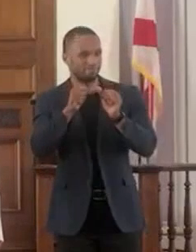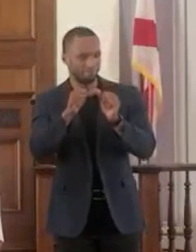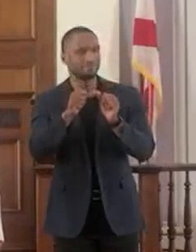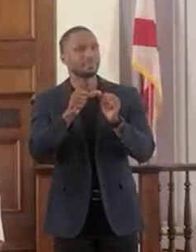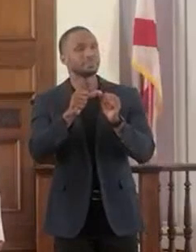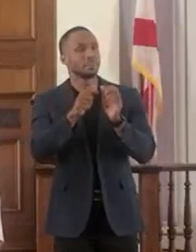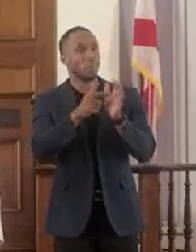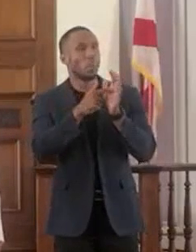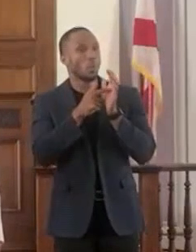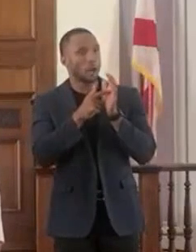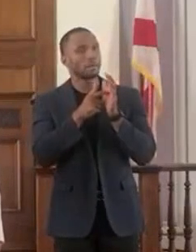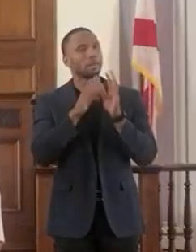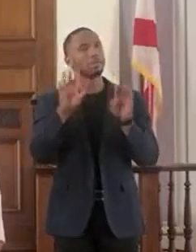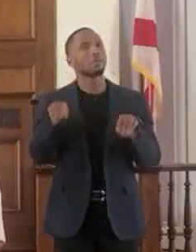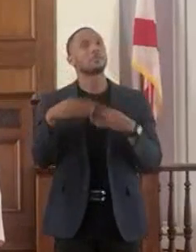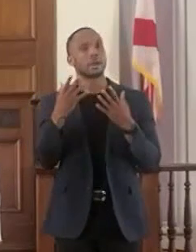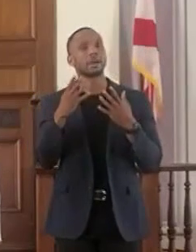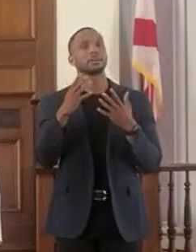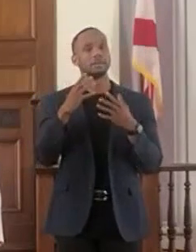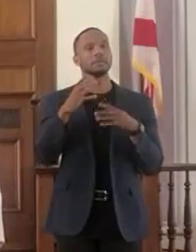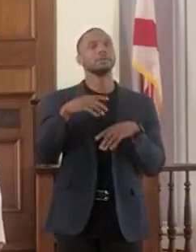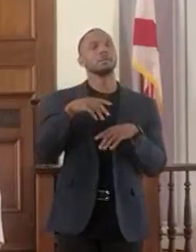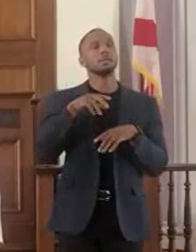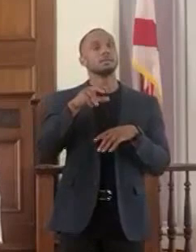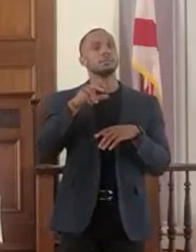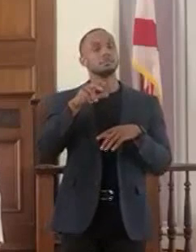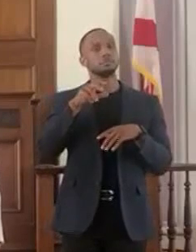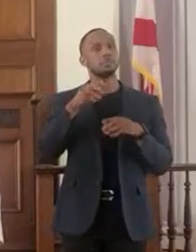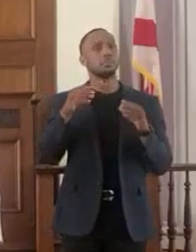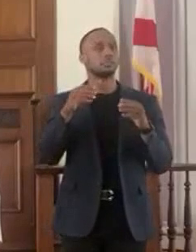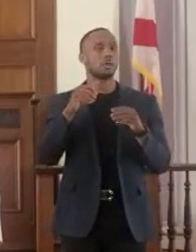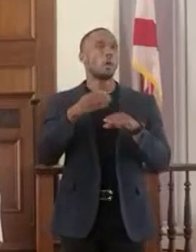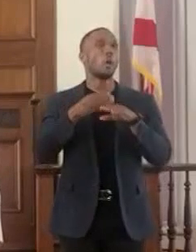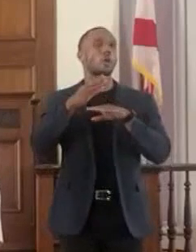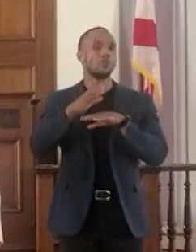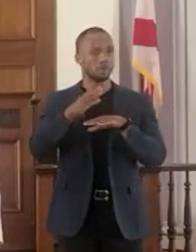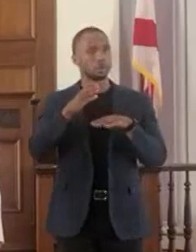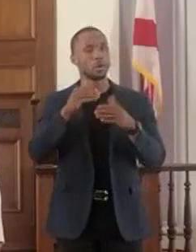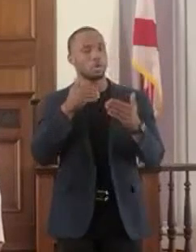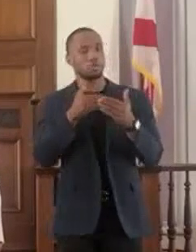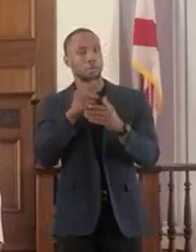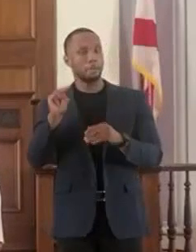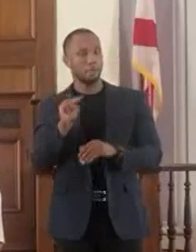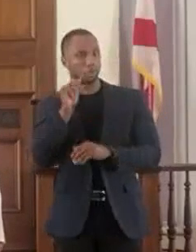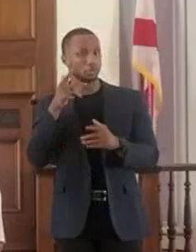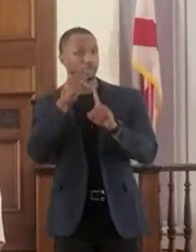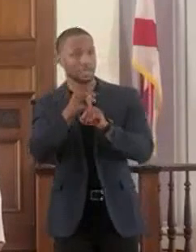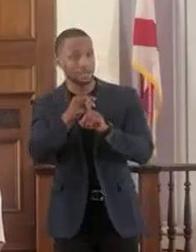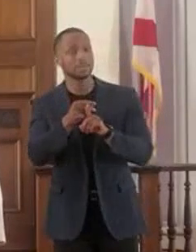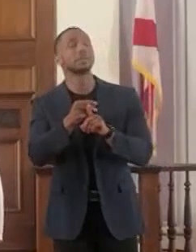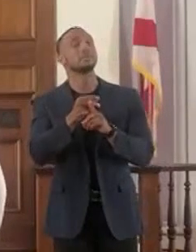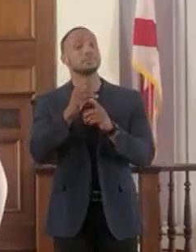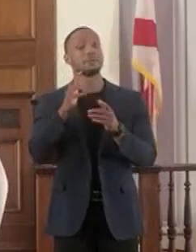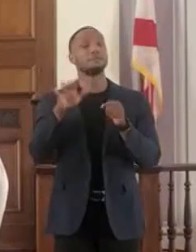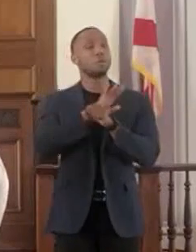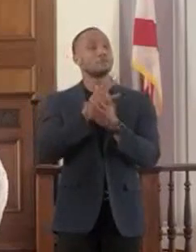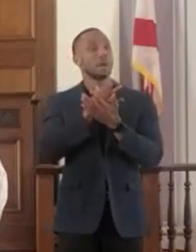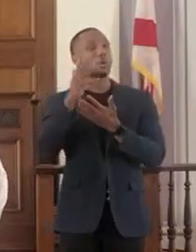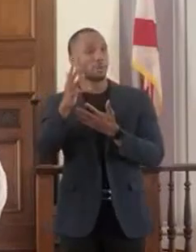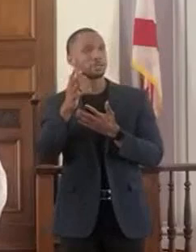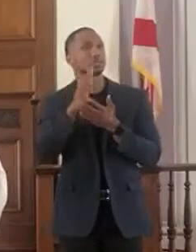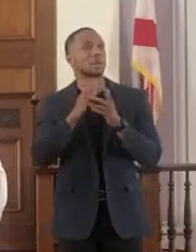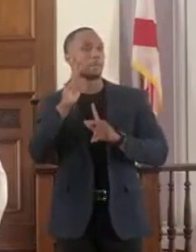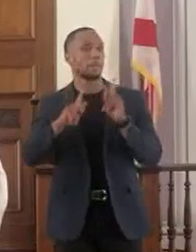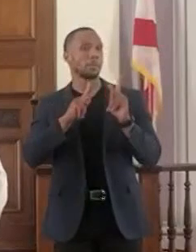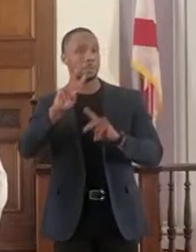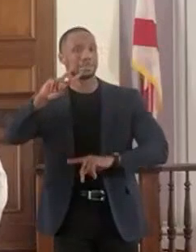another 750,000 shots or so. And because it's a full 5 week period, some of those are going to be second shots. Some of